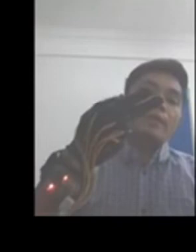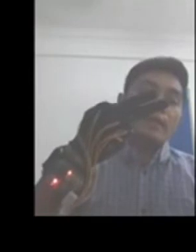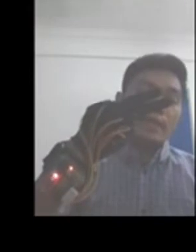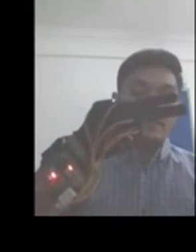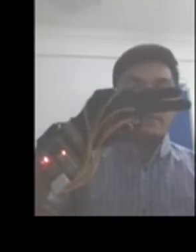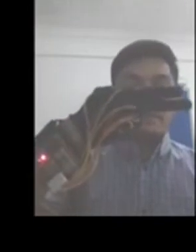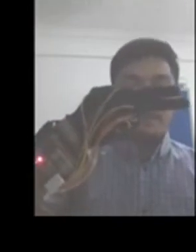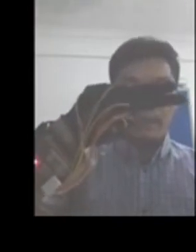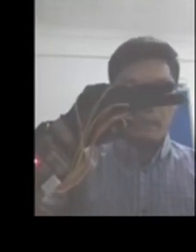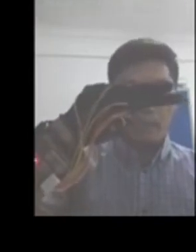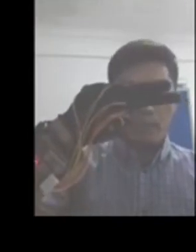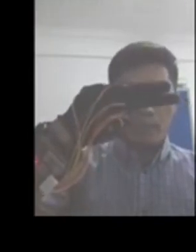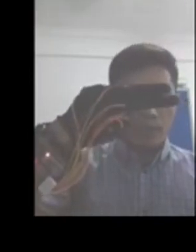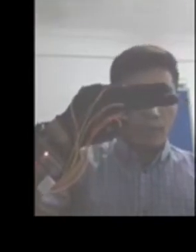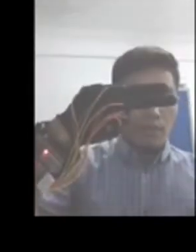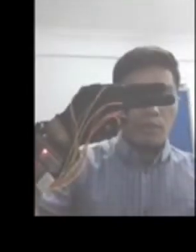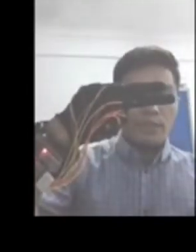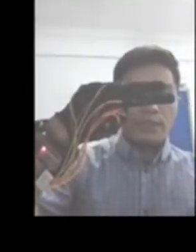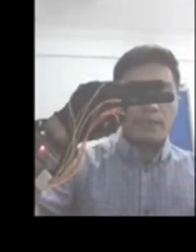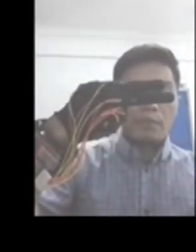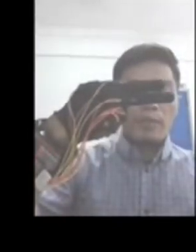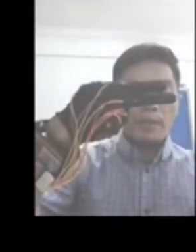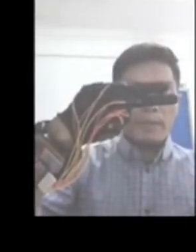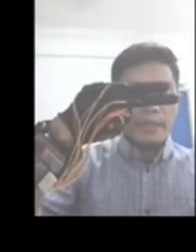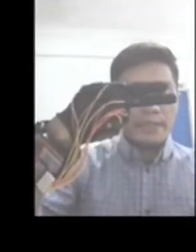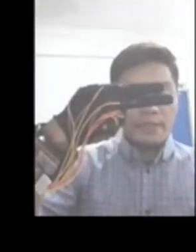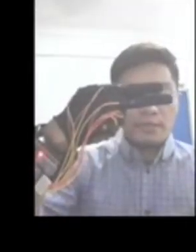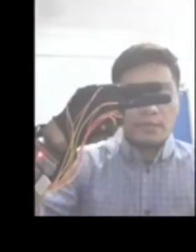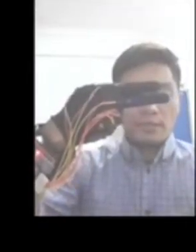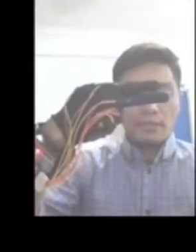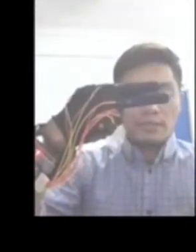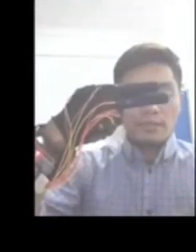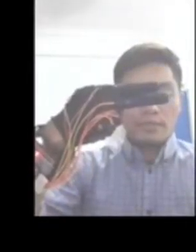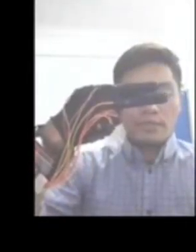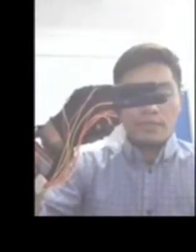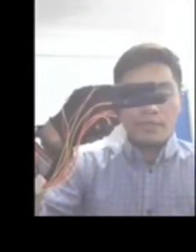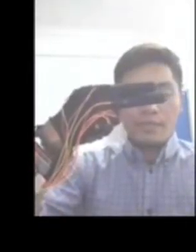For example, H. Let me see the mobile application.